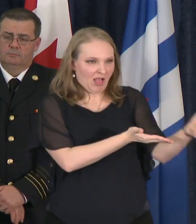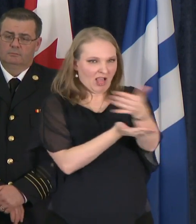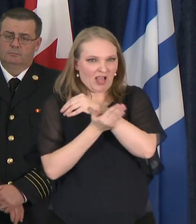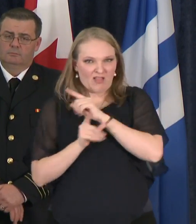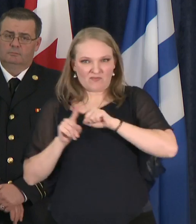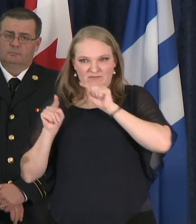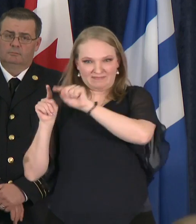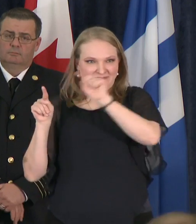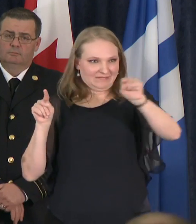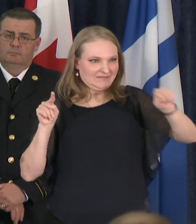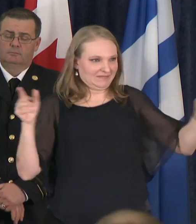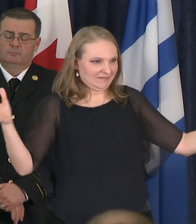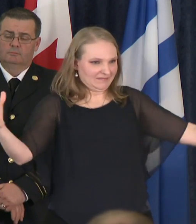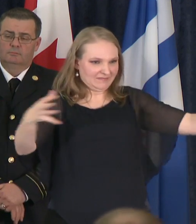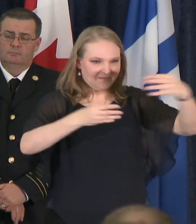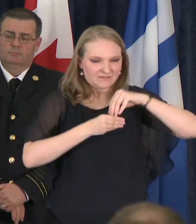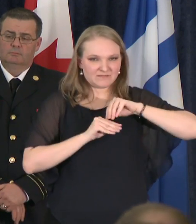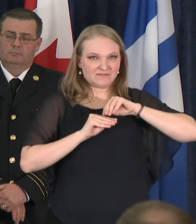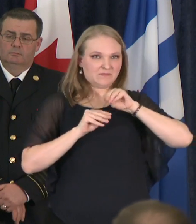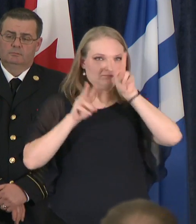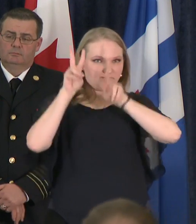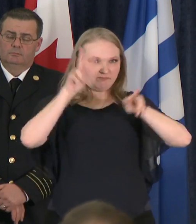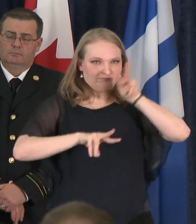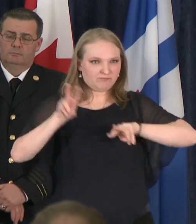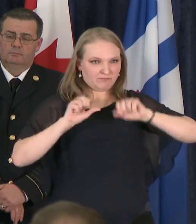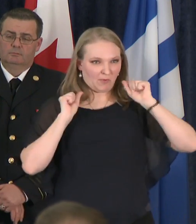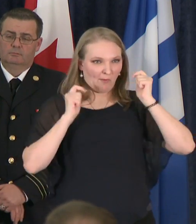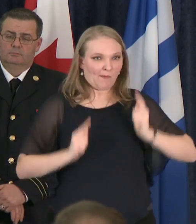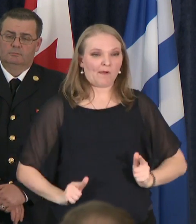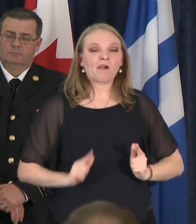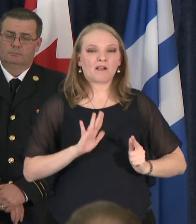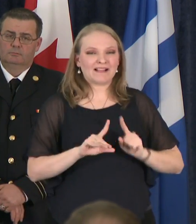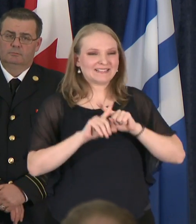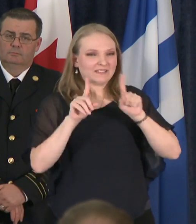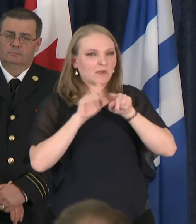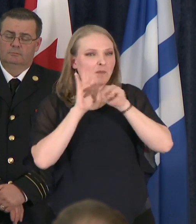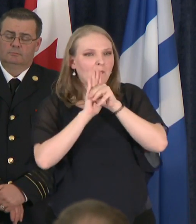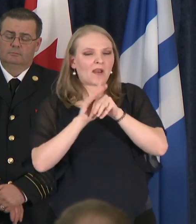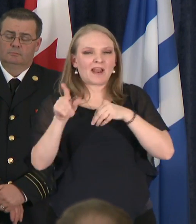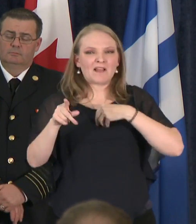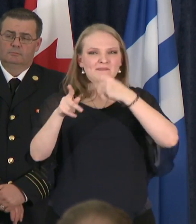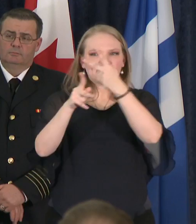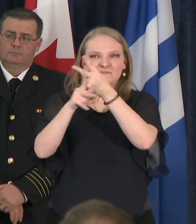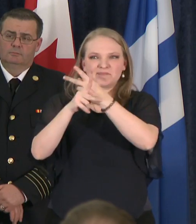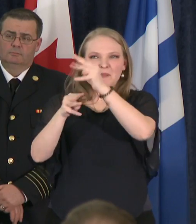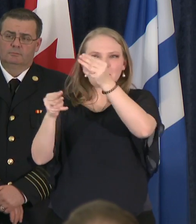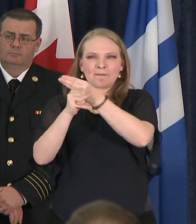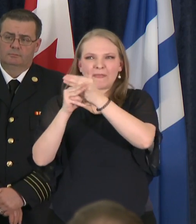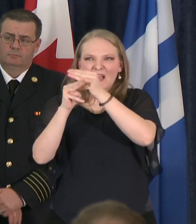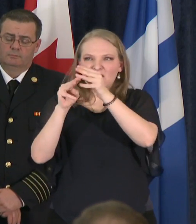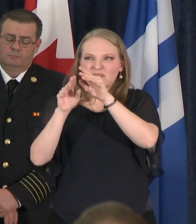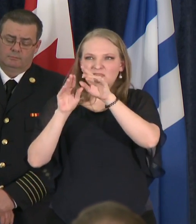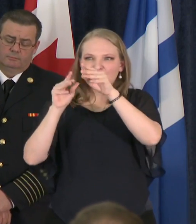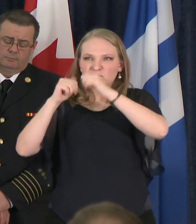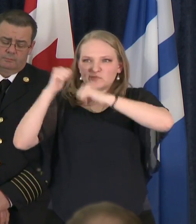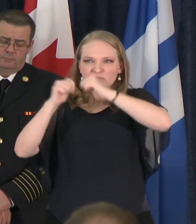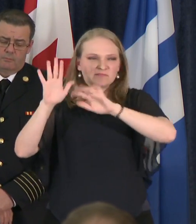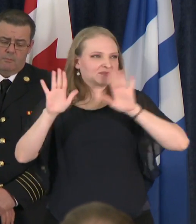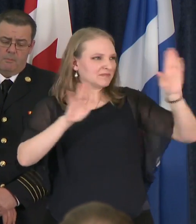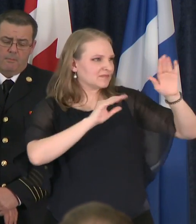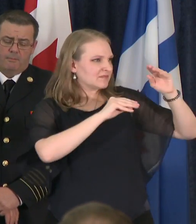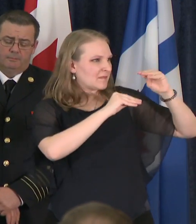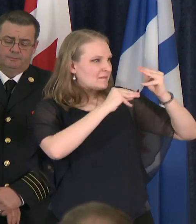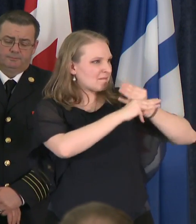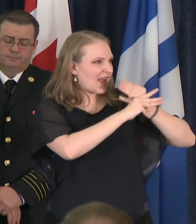modeling groups out there who have different mathematical models by which to try